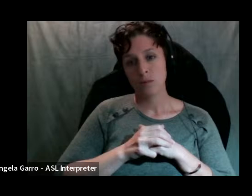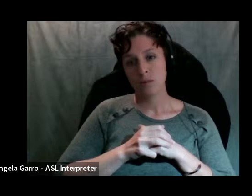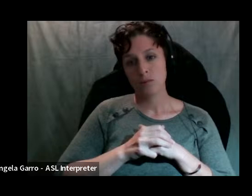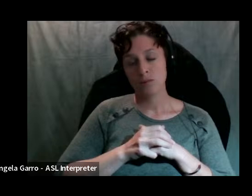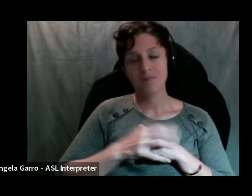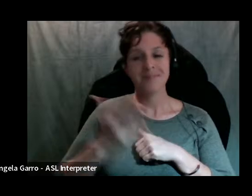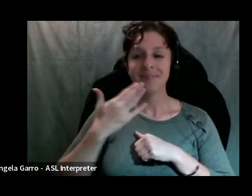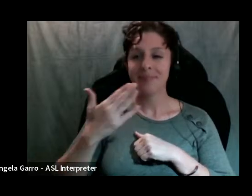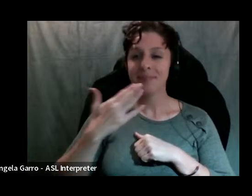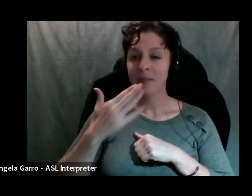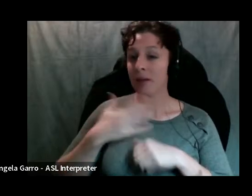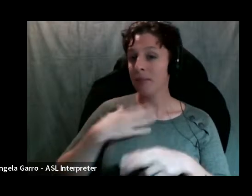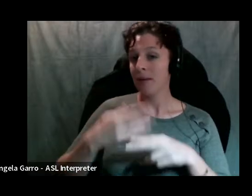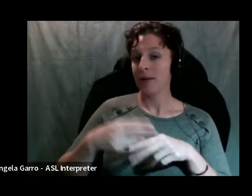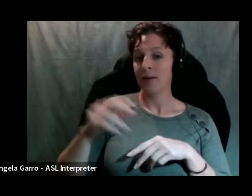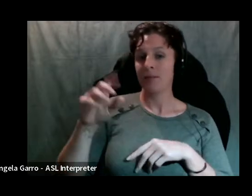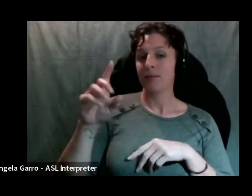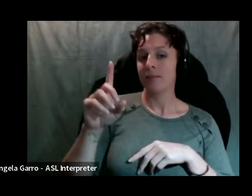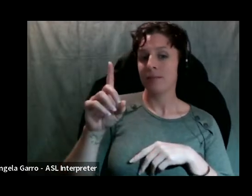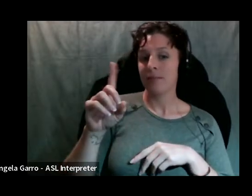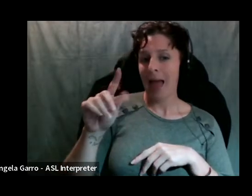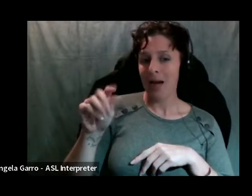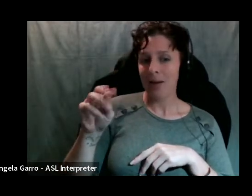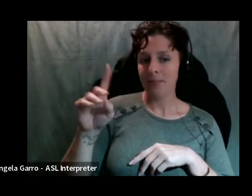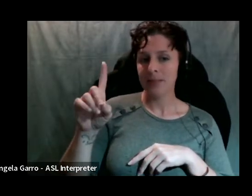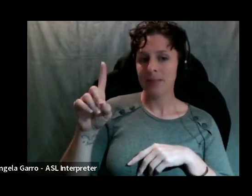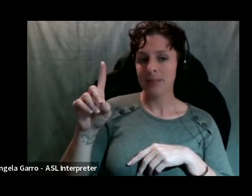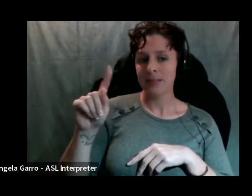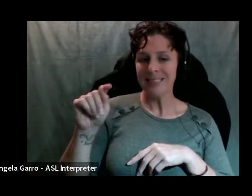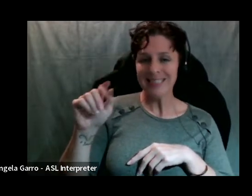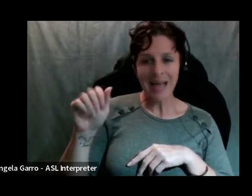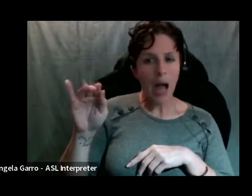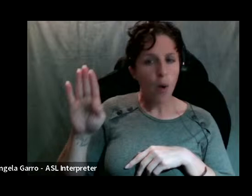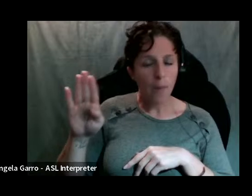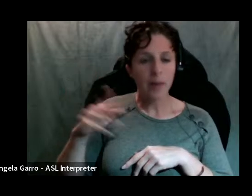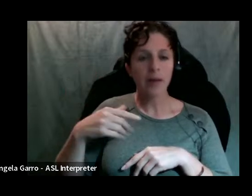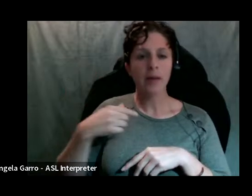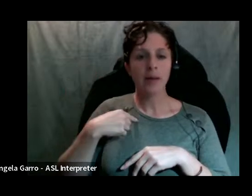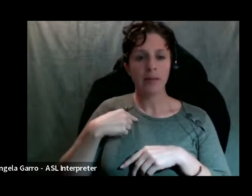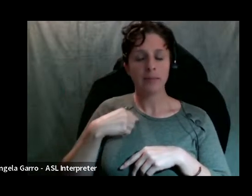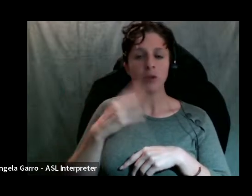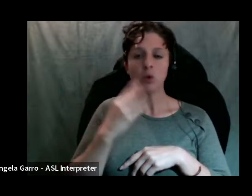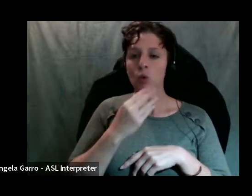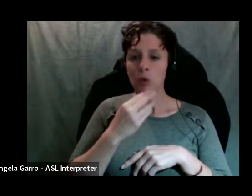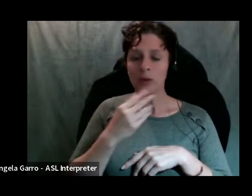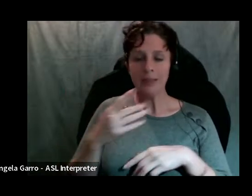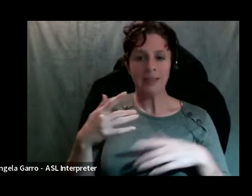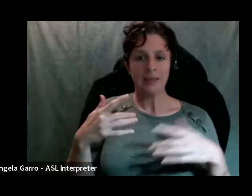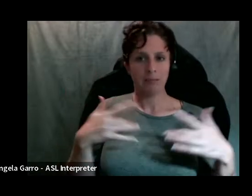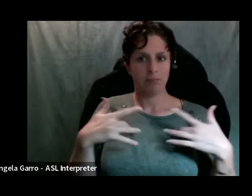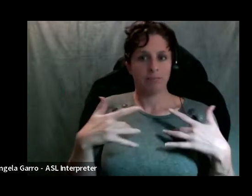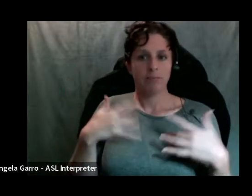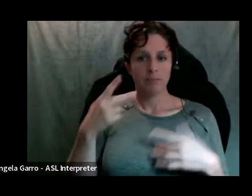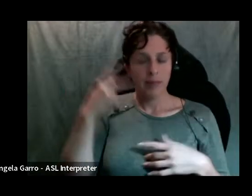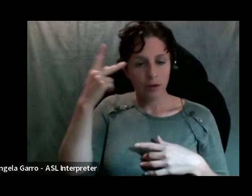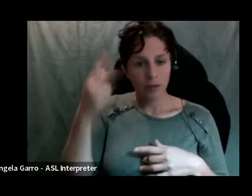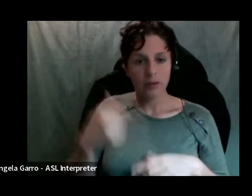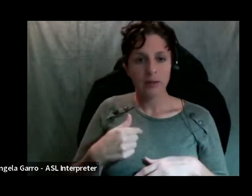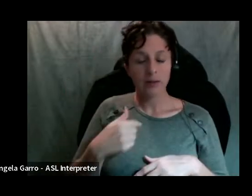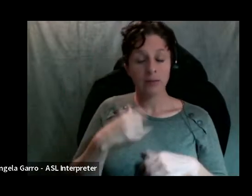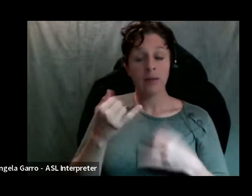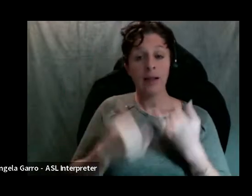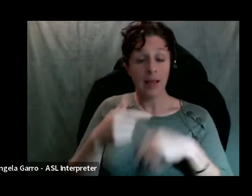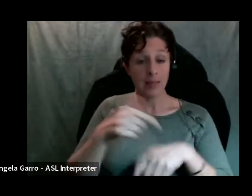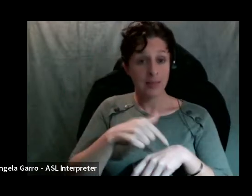Thank you. My name is Adam Taub. I'm a concerned Jewish parent, an active member in the Jewish community. Last time I spoke before